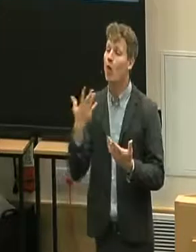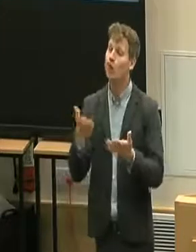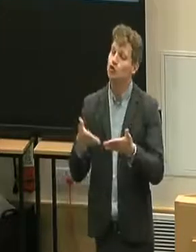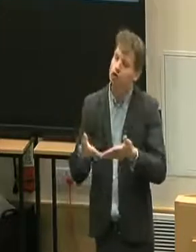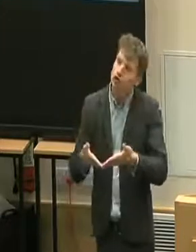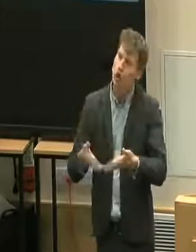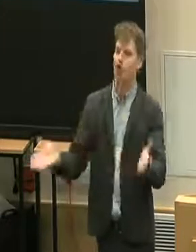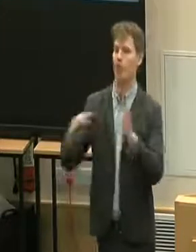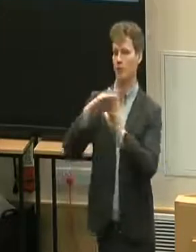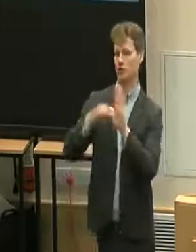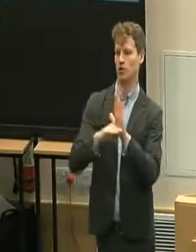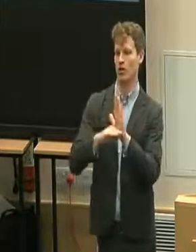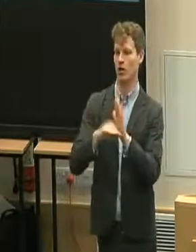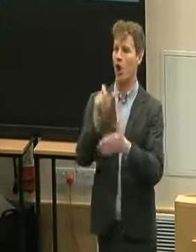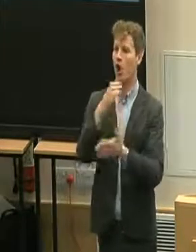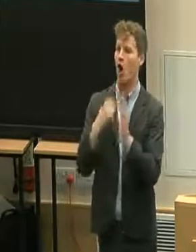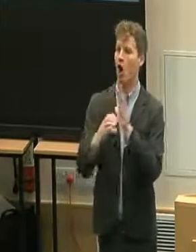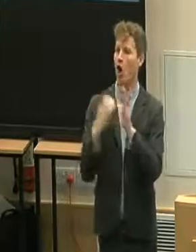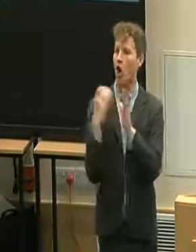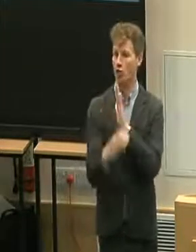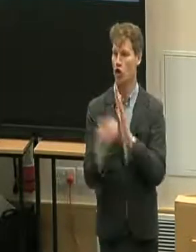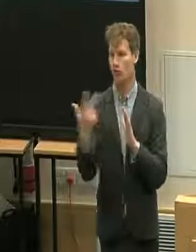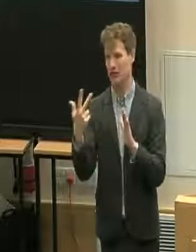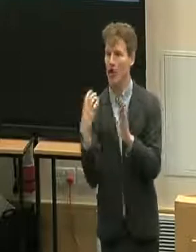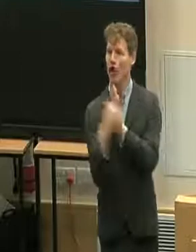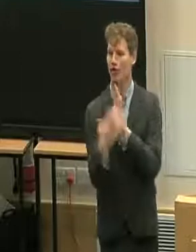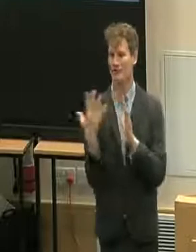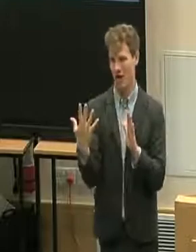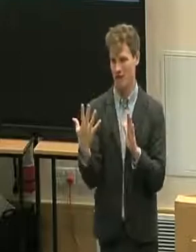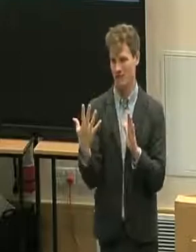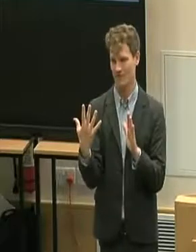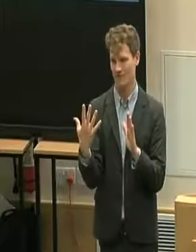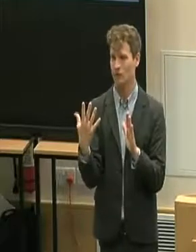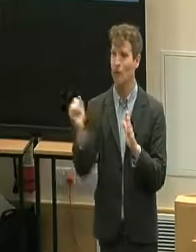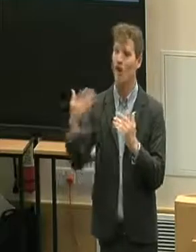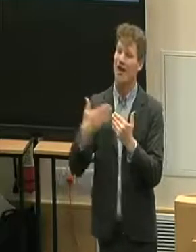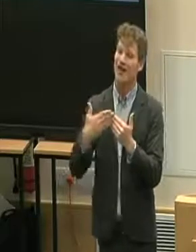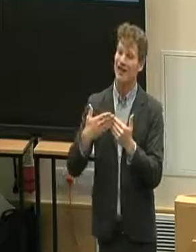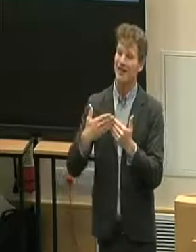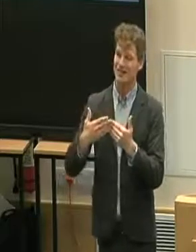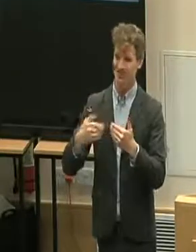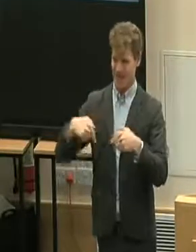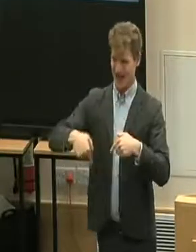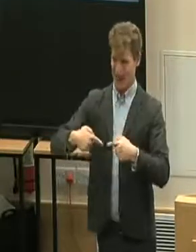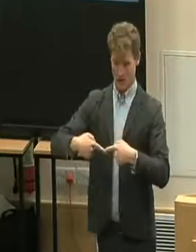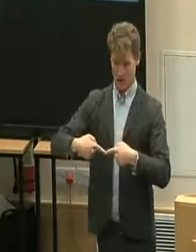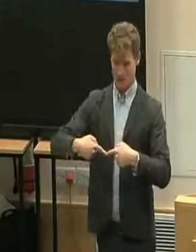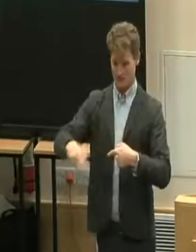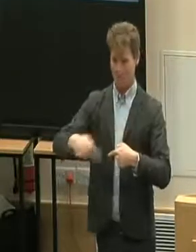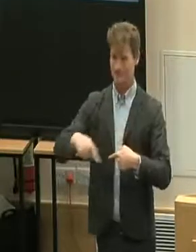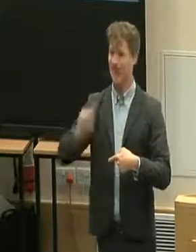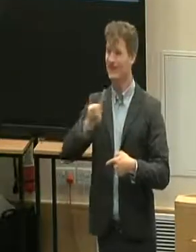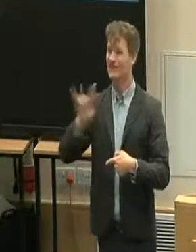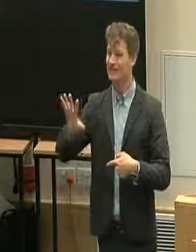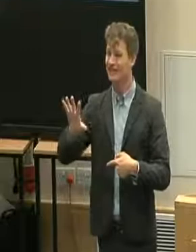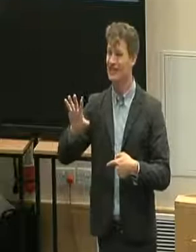and Article 5, equality and non-discrimination. So for the next 15, 20 minutes, I want to dissect these as a